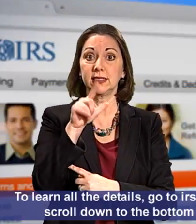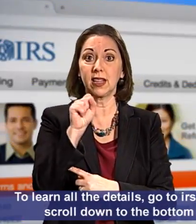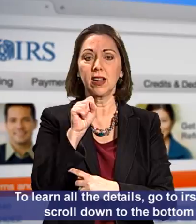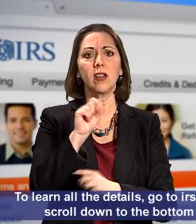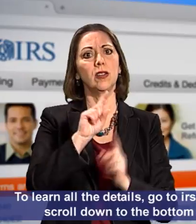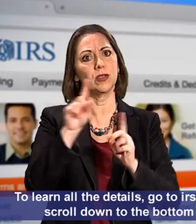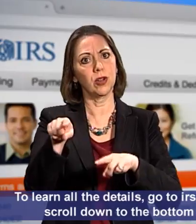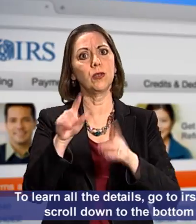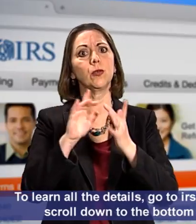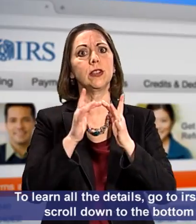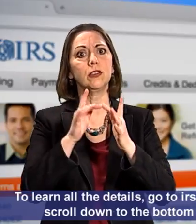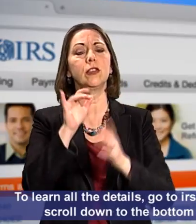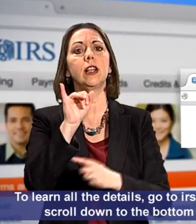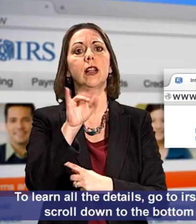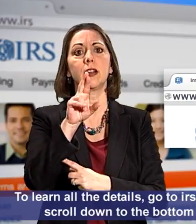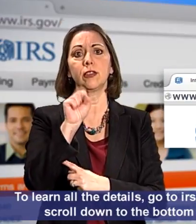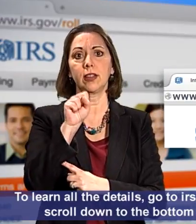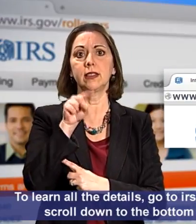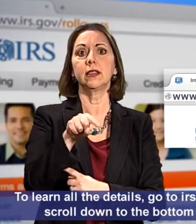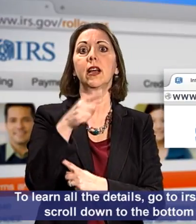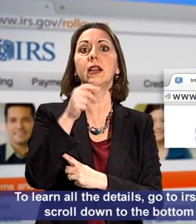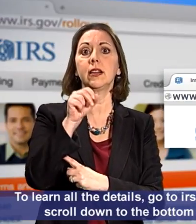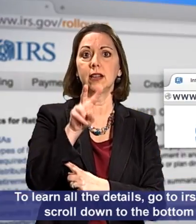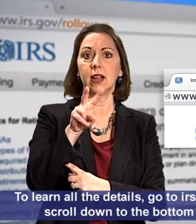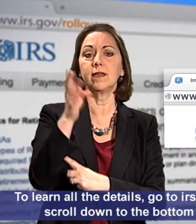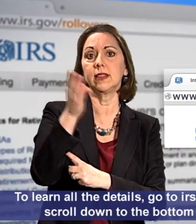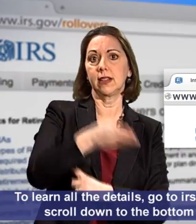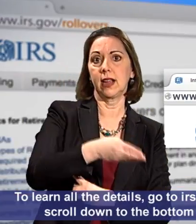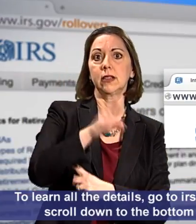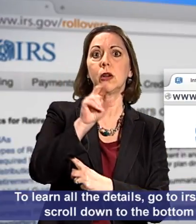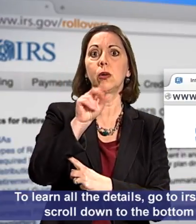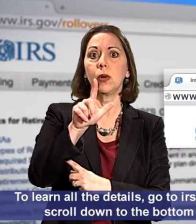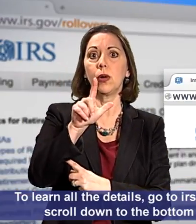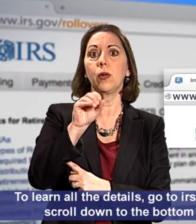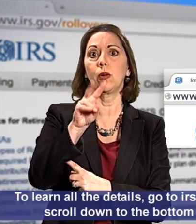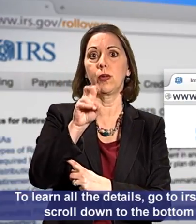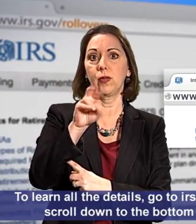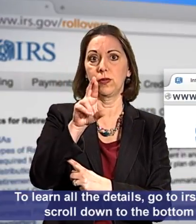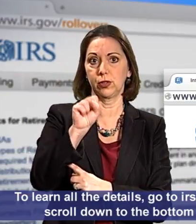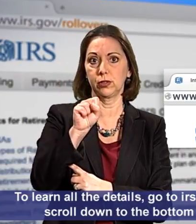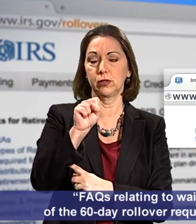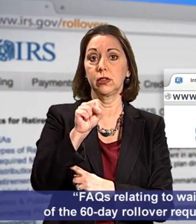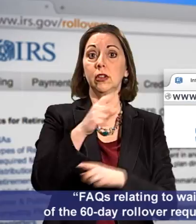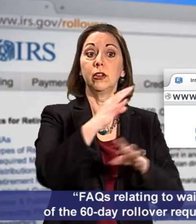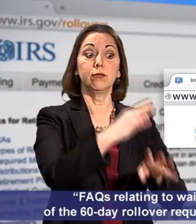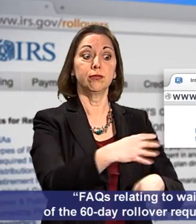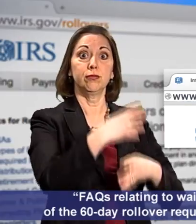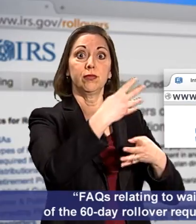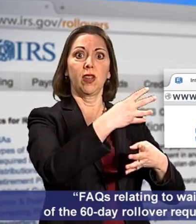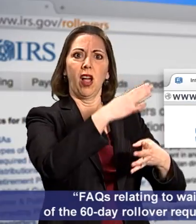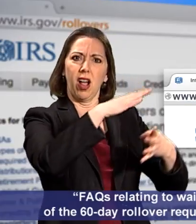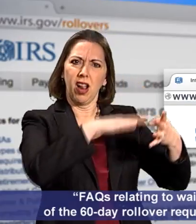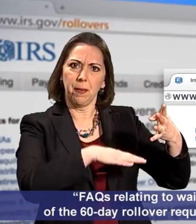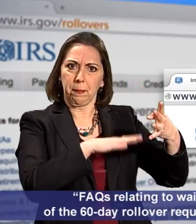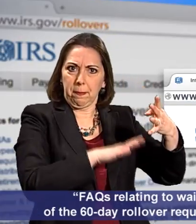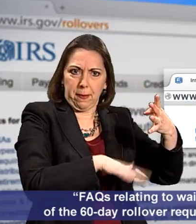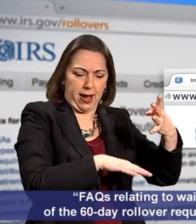To learn all the details, go to irs.gov slash rollovers. Scroll down to the bottom and click